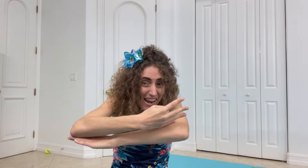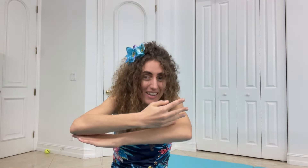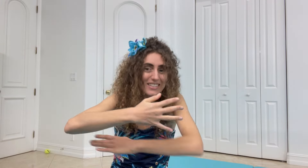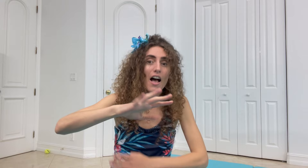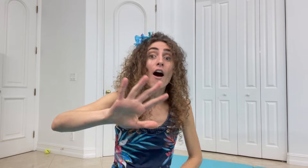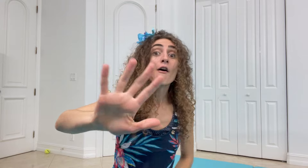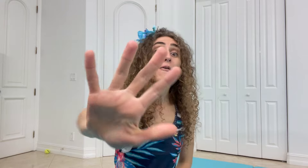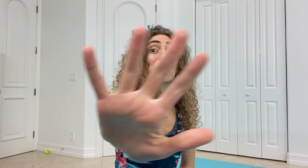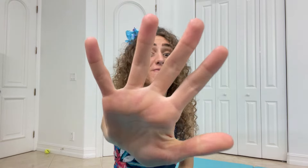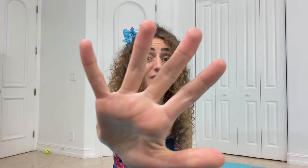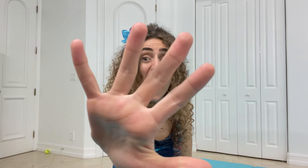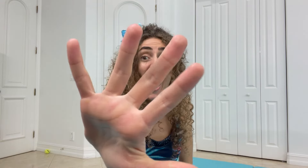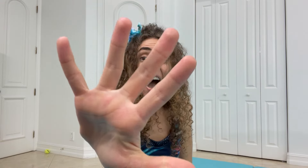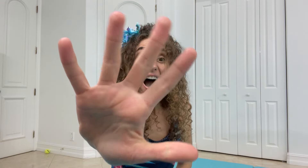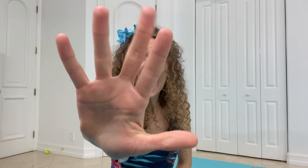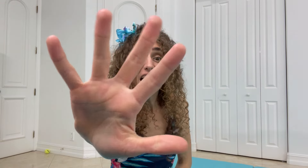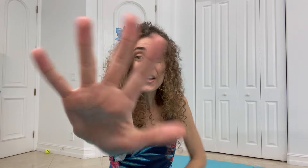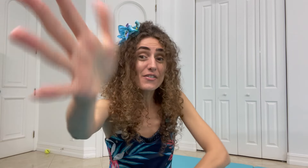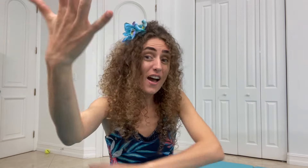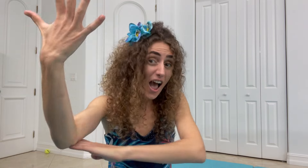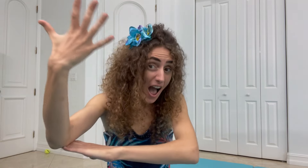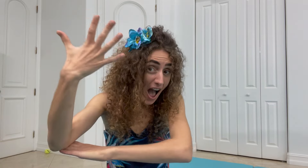days. Five